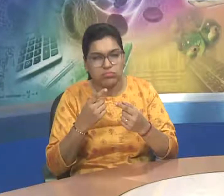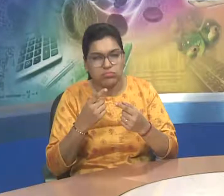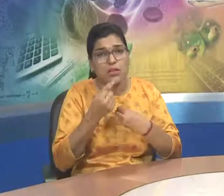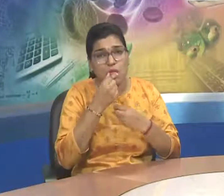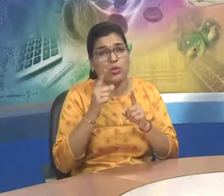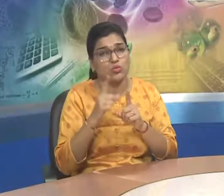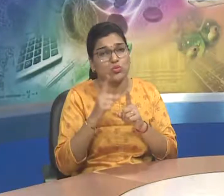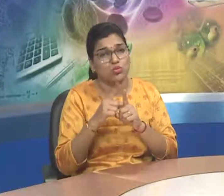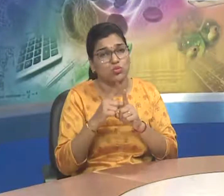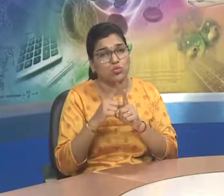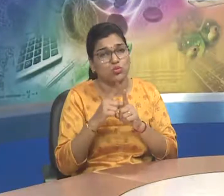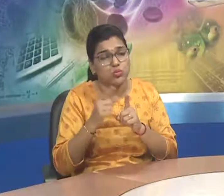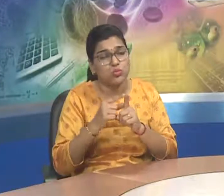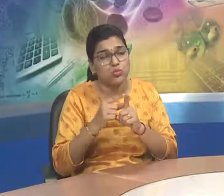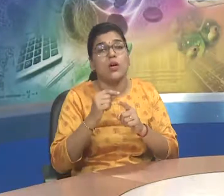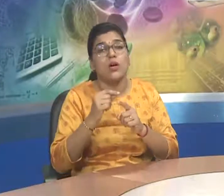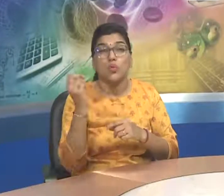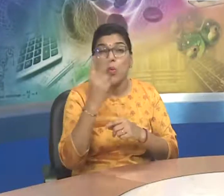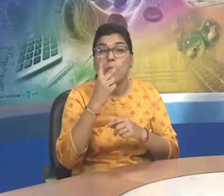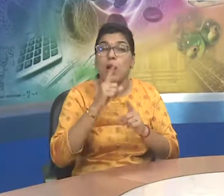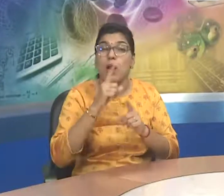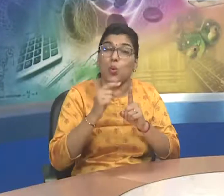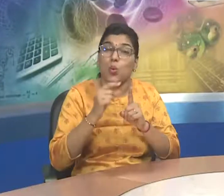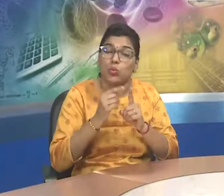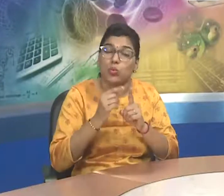for Spectatia,